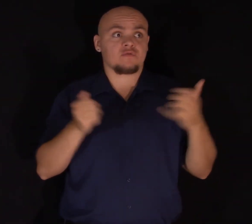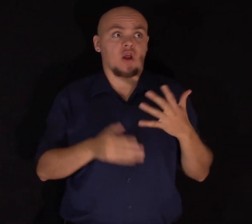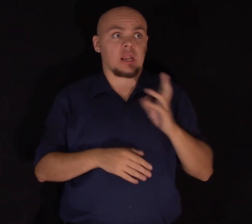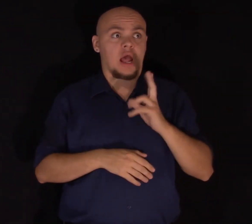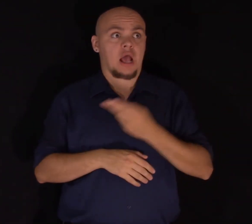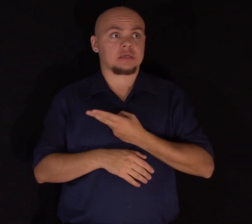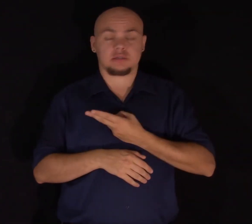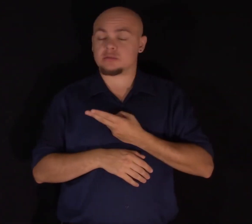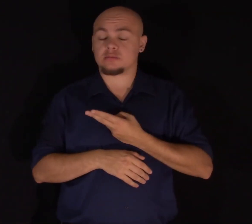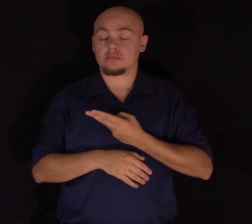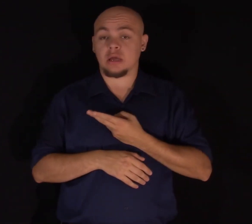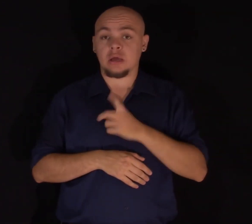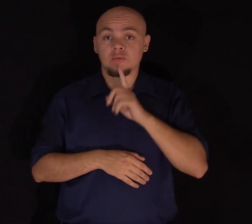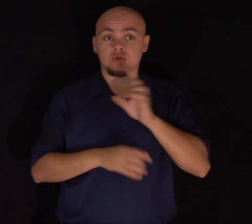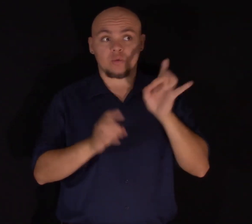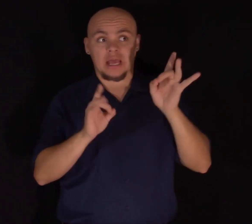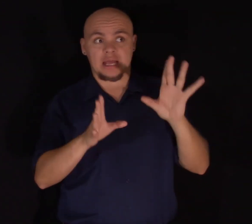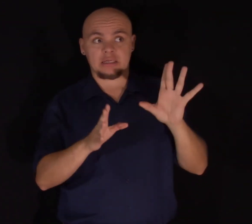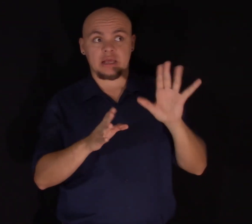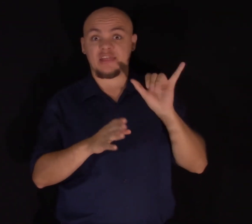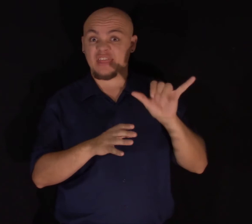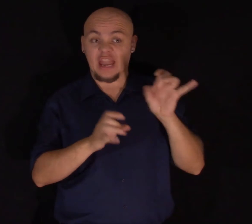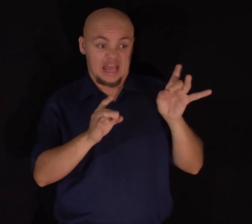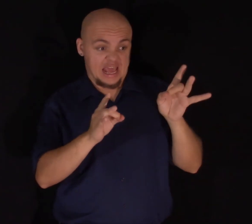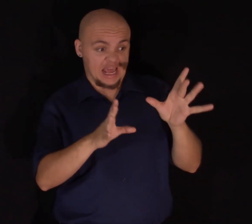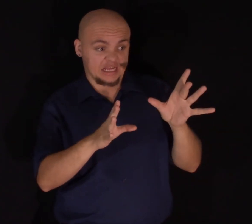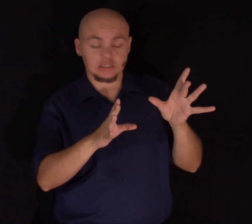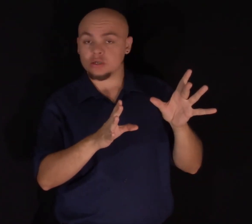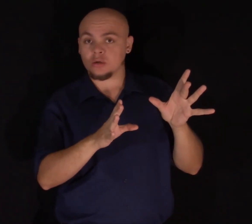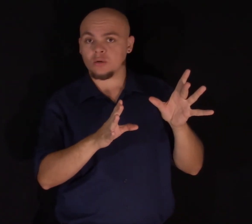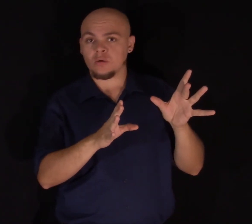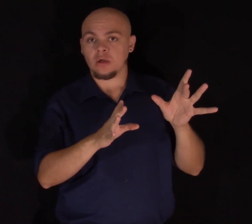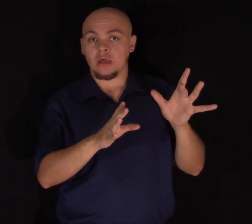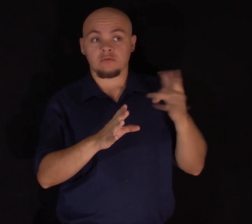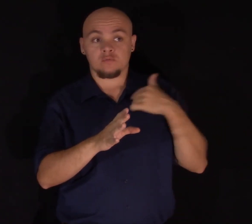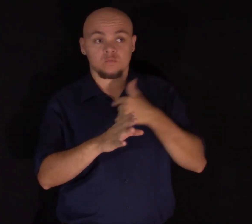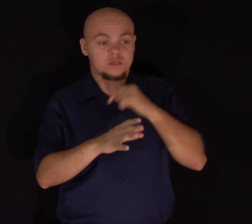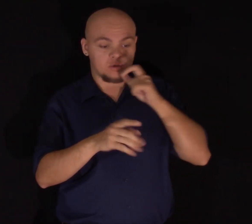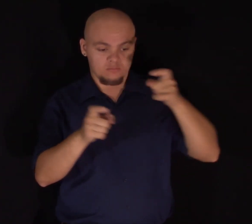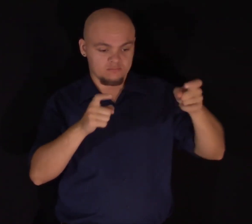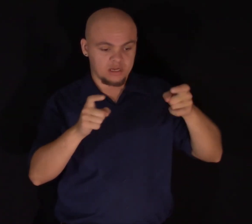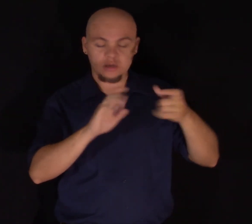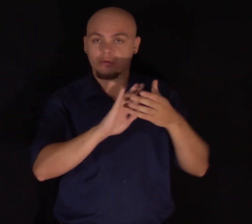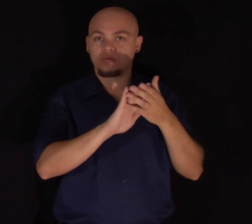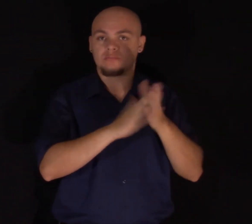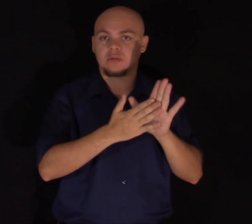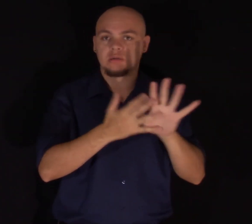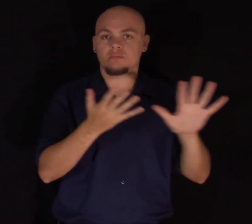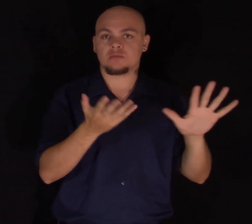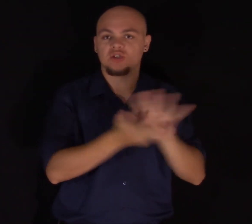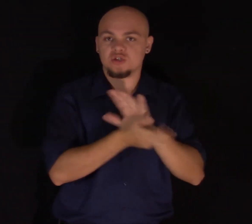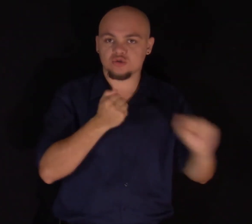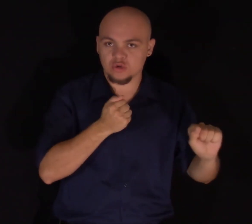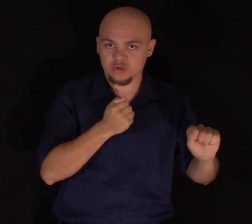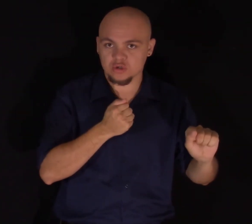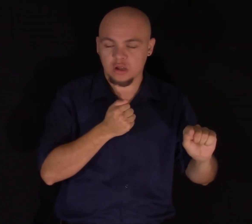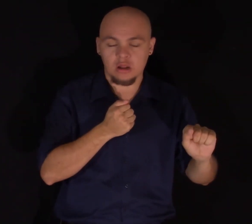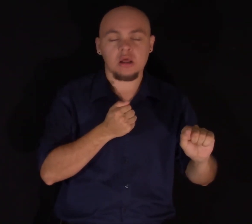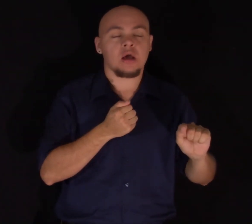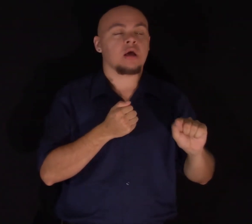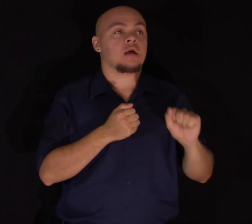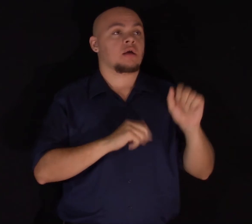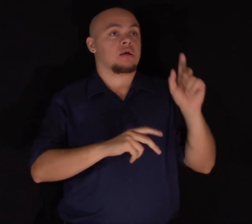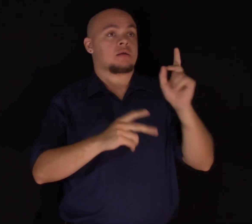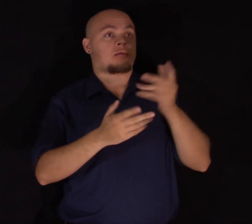If we do not keep that hatred in check, that hatred in turn will breed destruction. We want to destroy